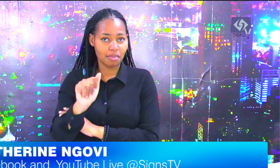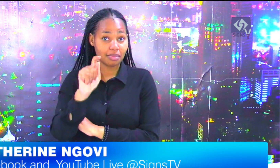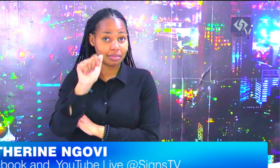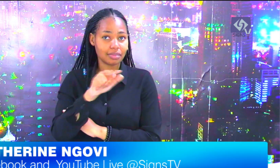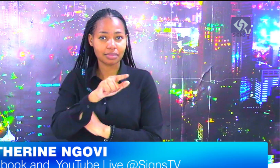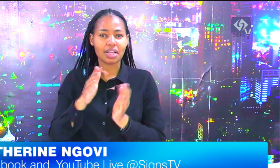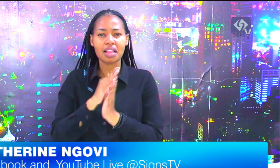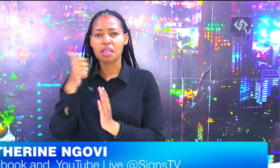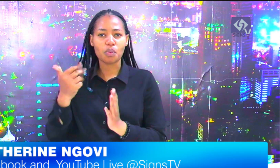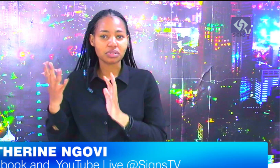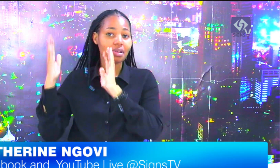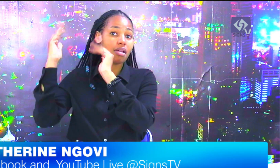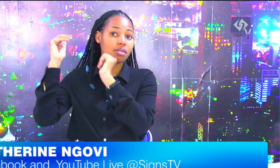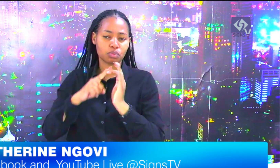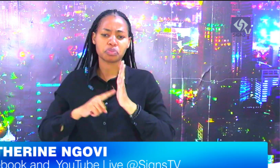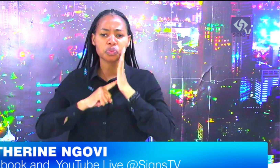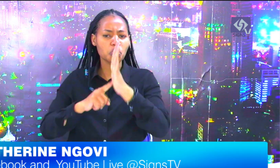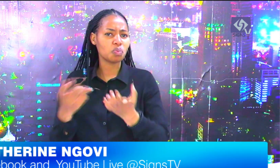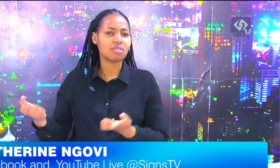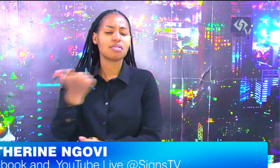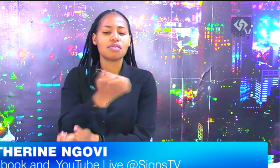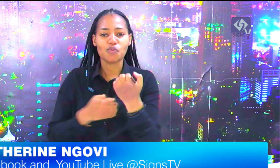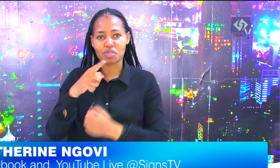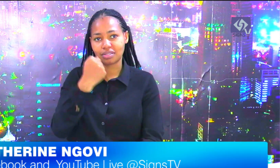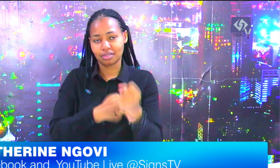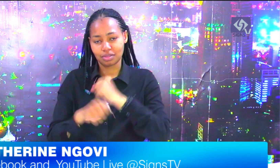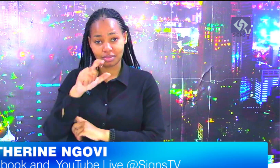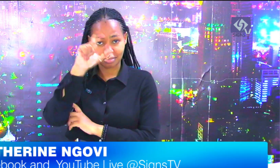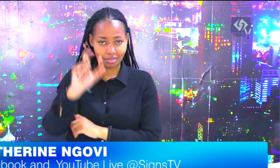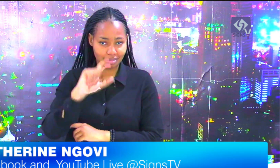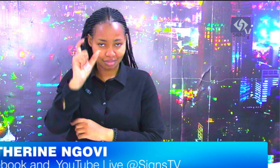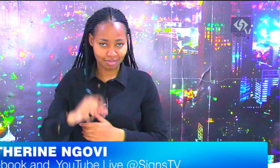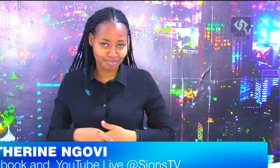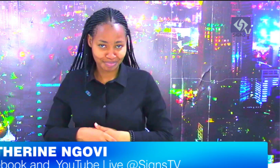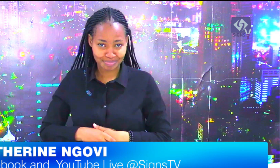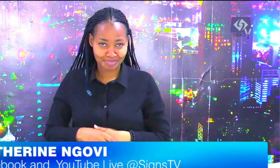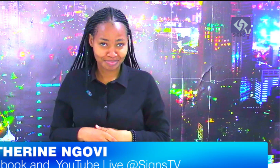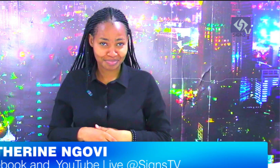ownership for residents and will help to boost investment and development in the region.